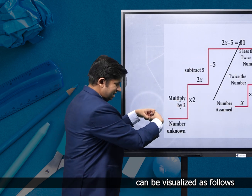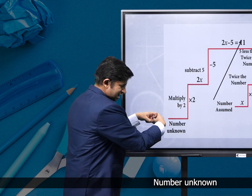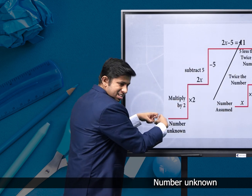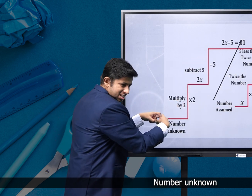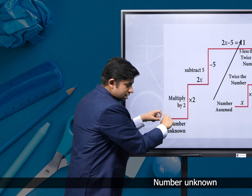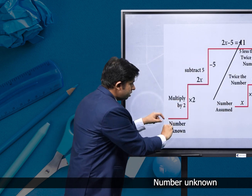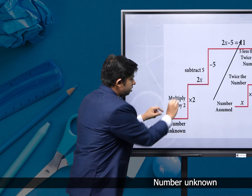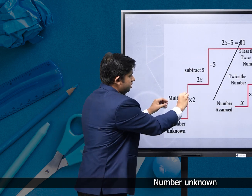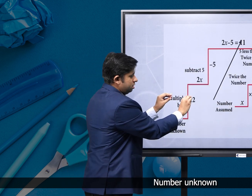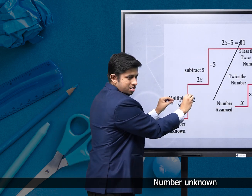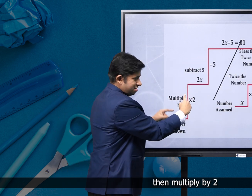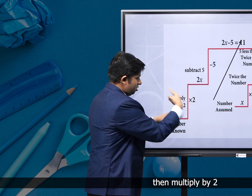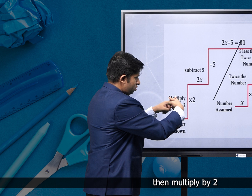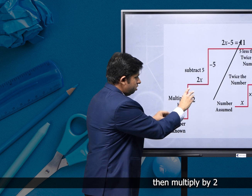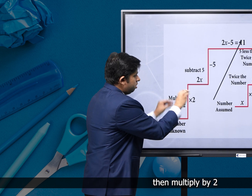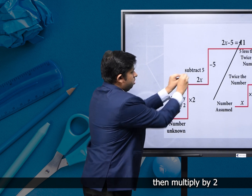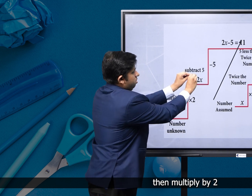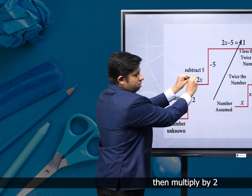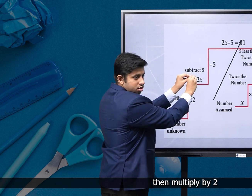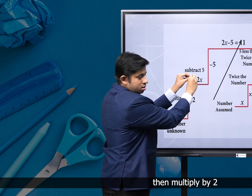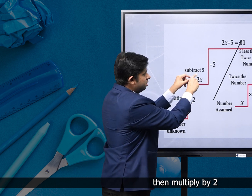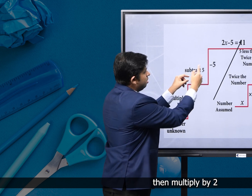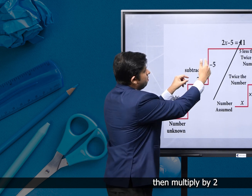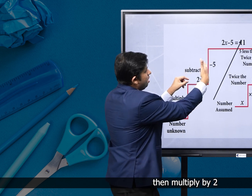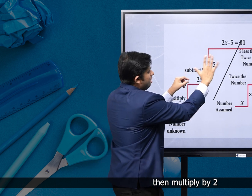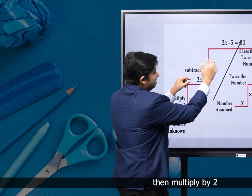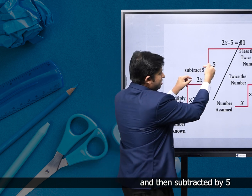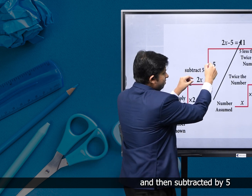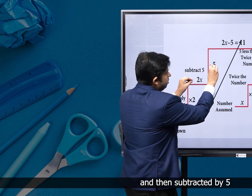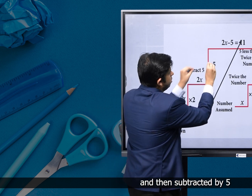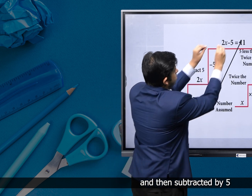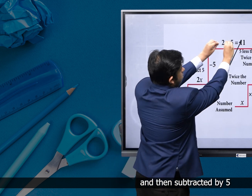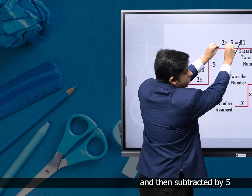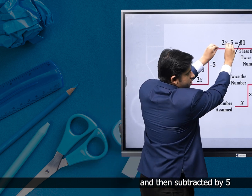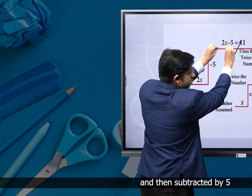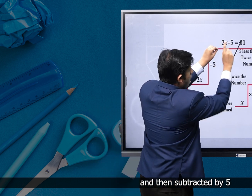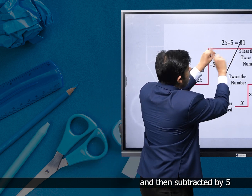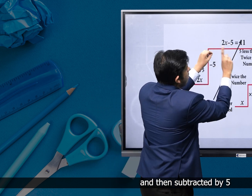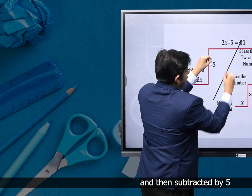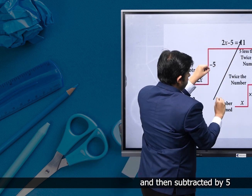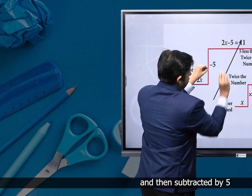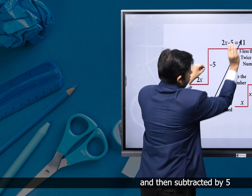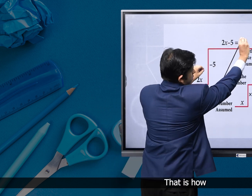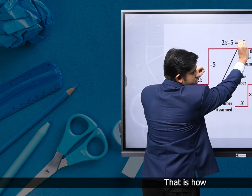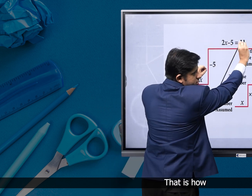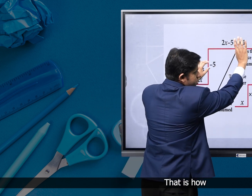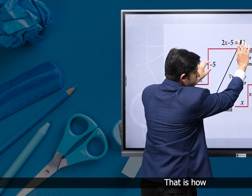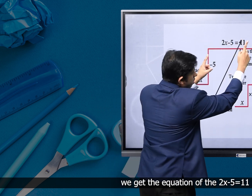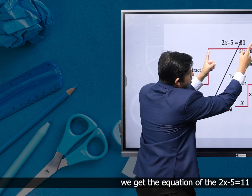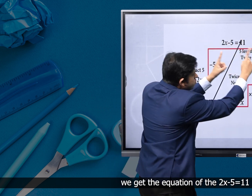Number unknown, then multiplied by 2 and then subtracted by 5. That is how we get the